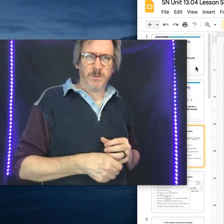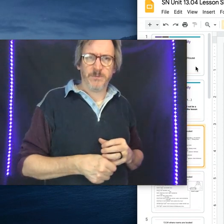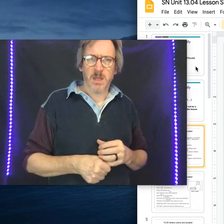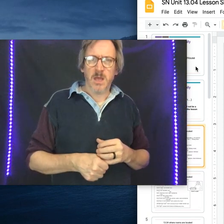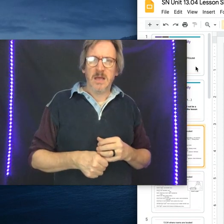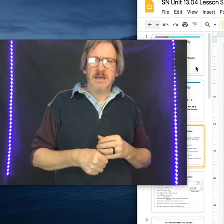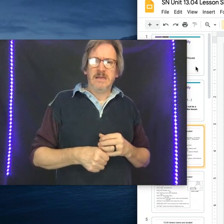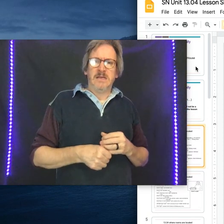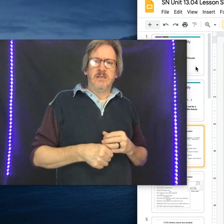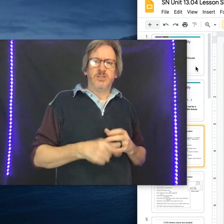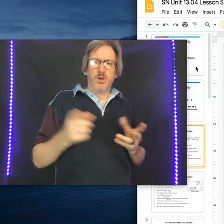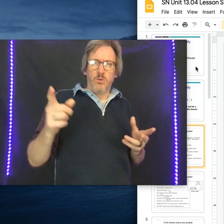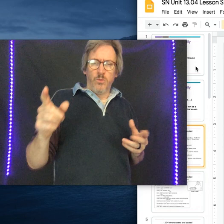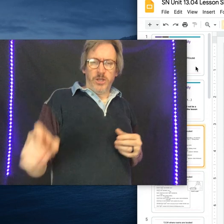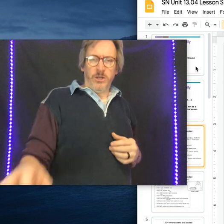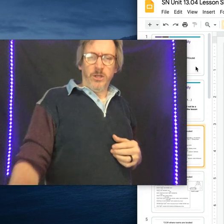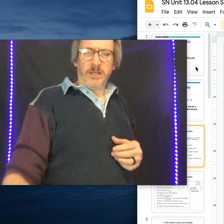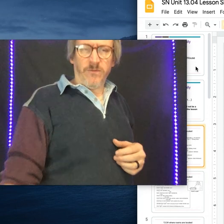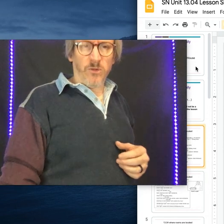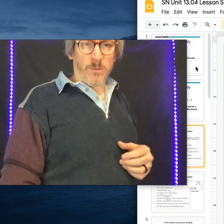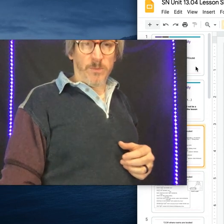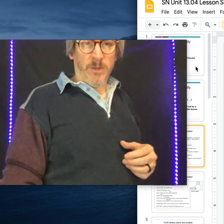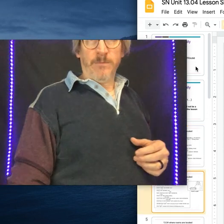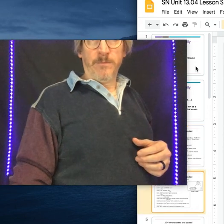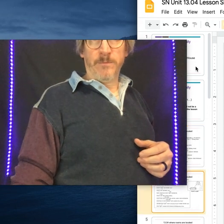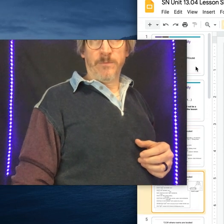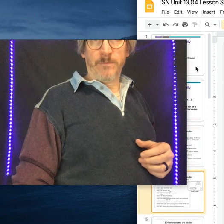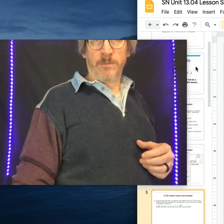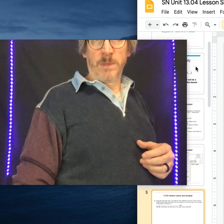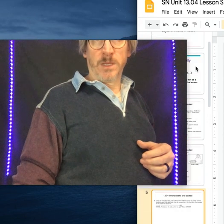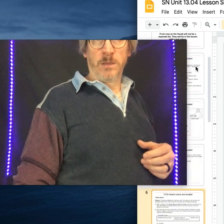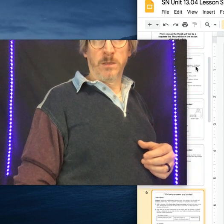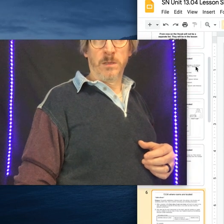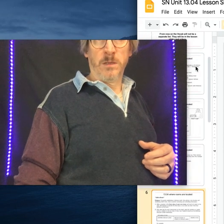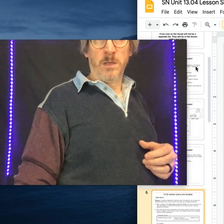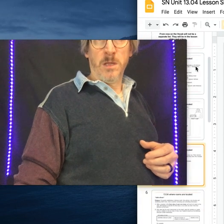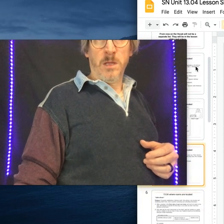of this one. So we could look at the floor plan.